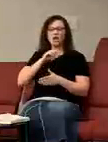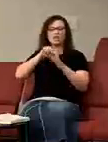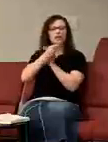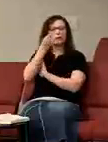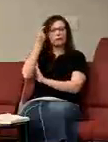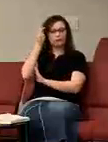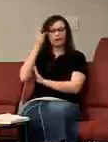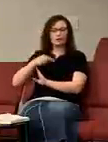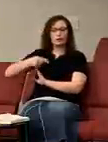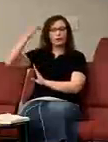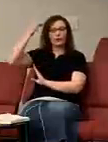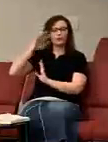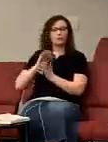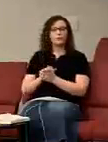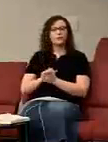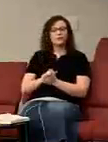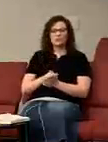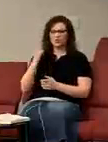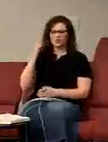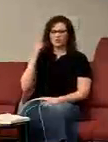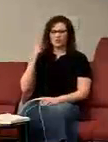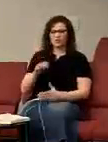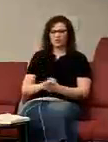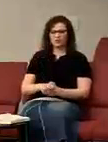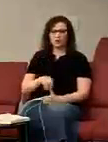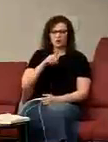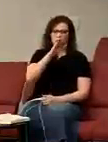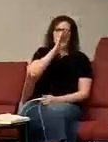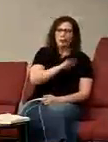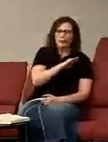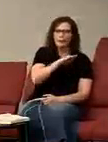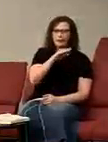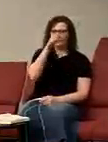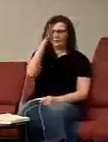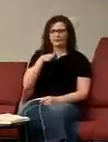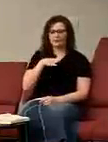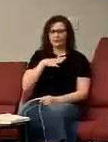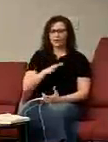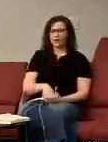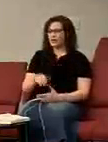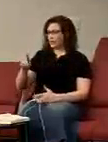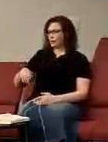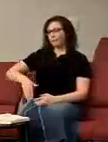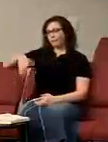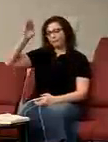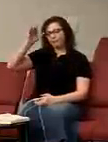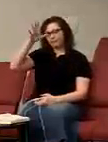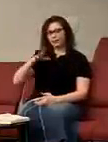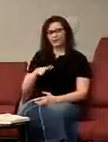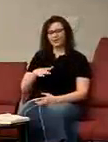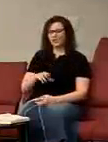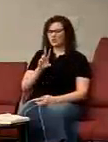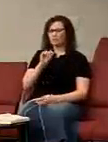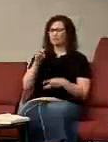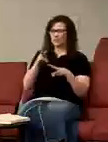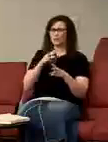said, what are you thinking? You're a little guy. He's been killing people since he was your size. You've never even killed anybody. You've never even fought anybody. There's no way you can take that